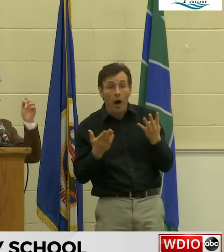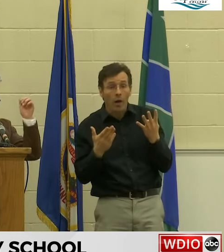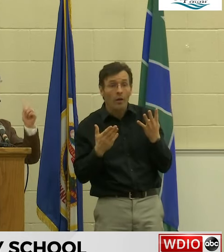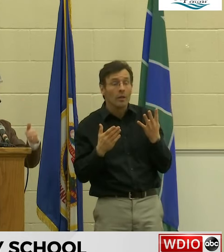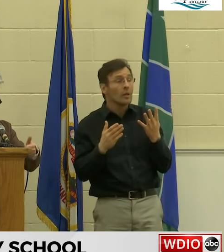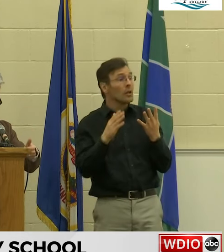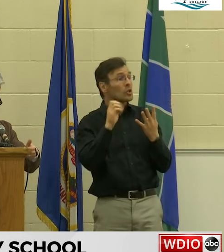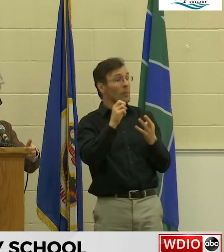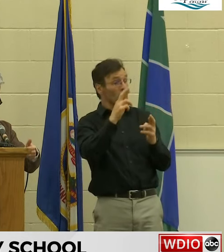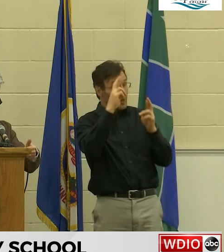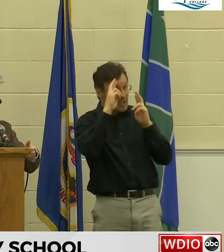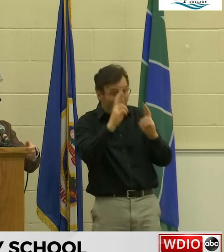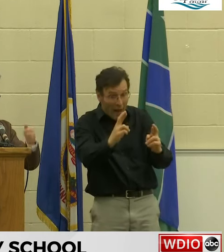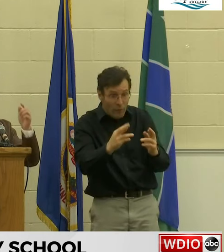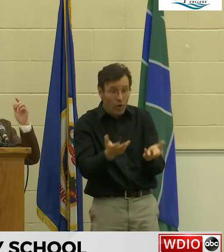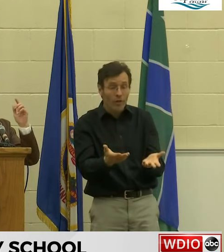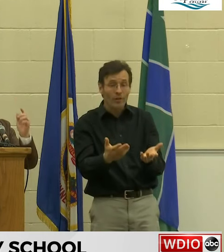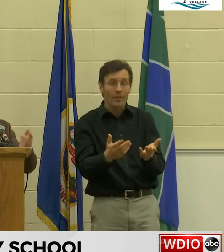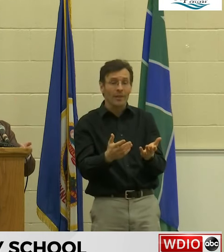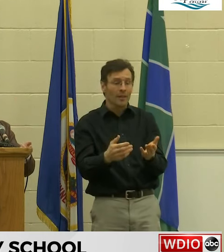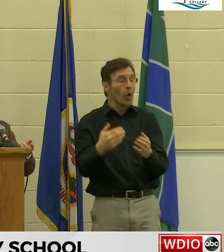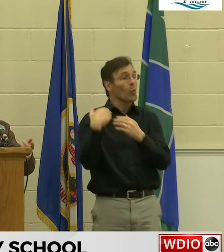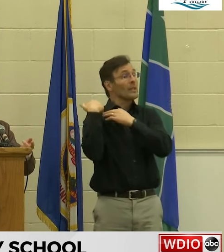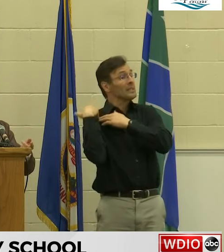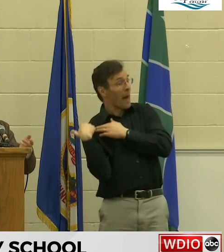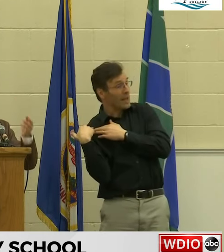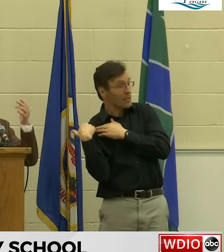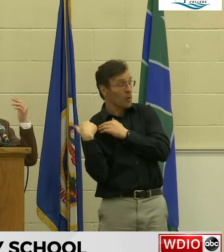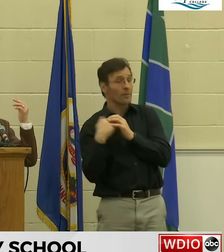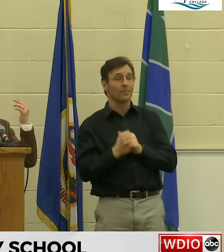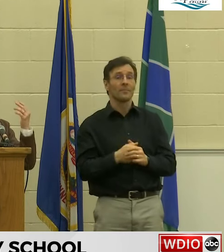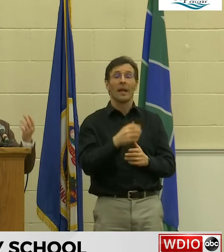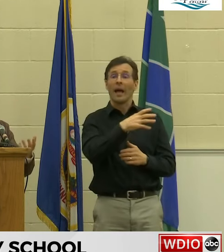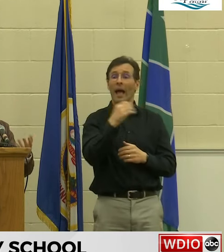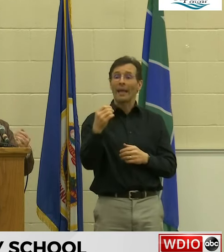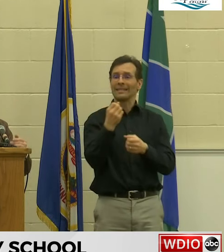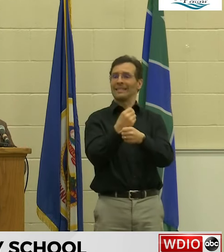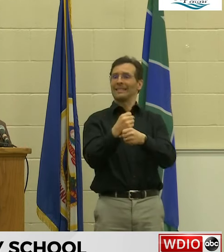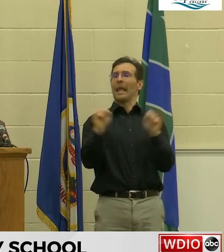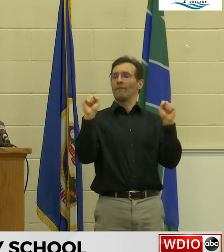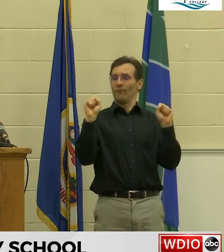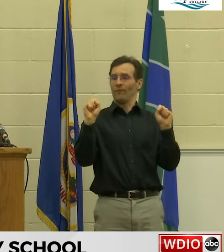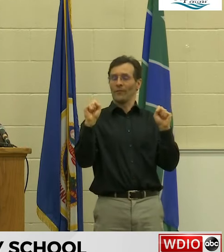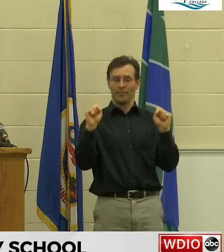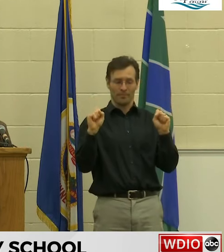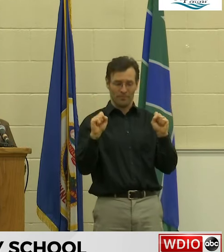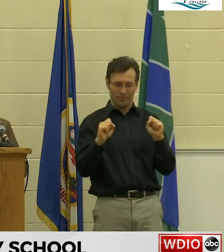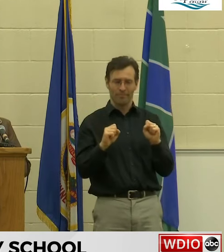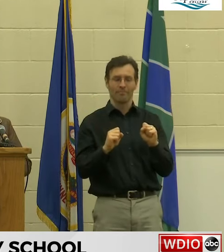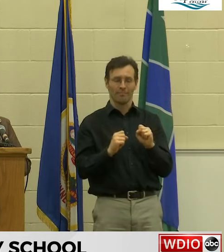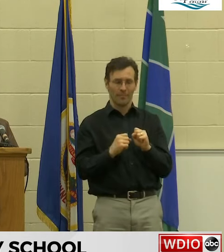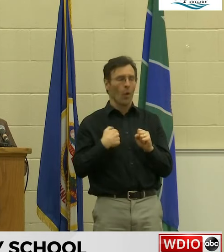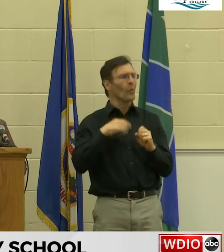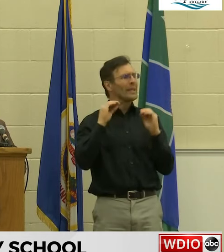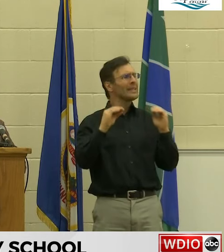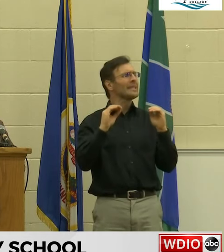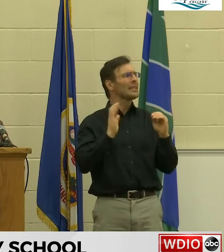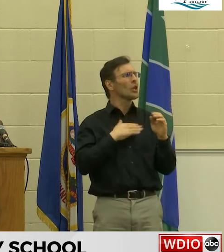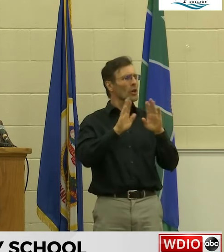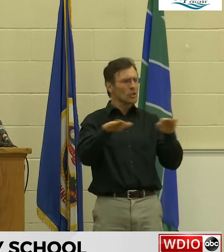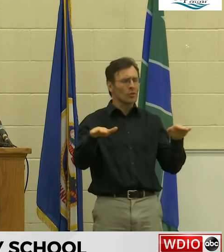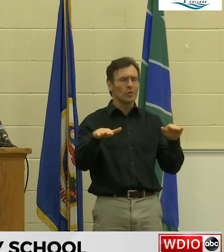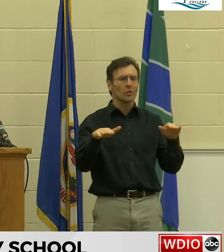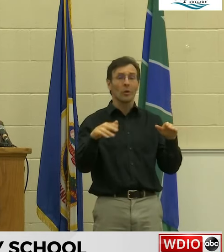to be respectful, responsible, and safe. And we teach our children to